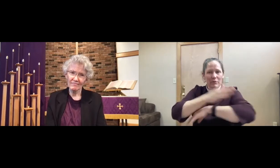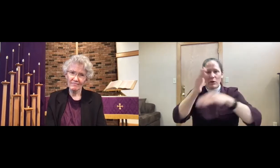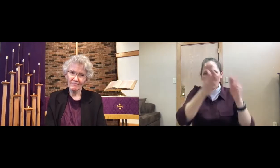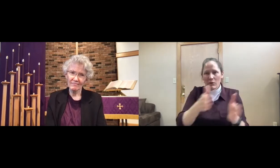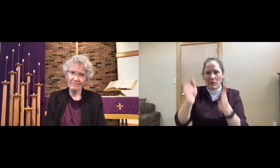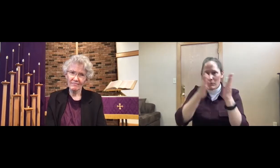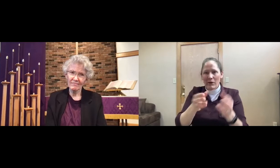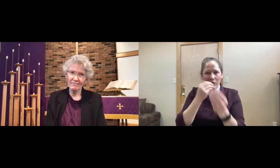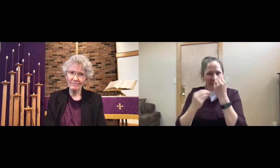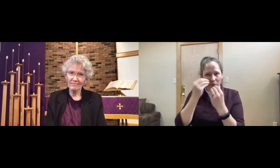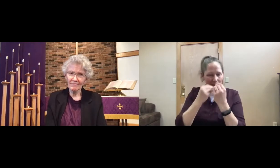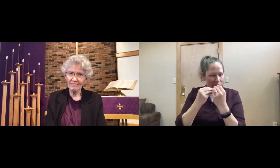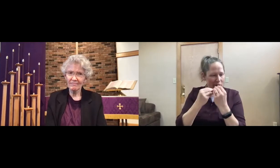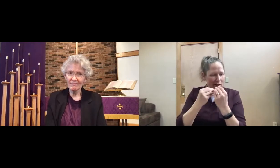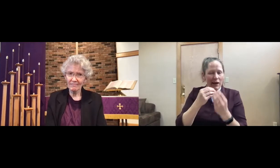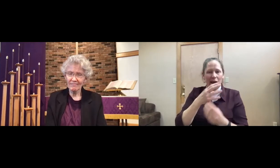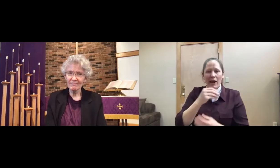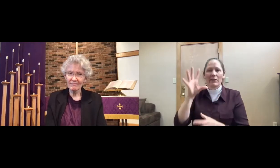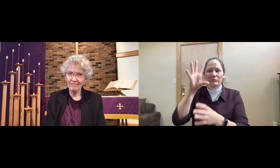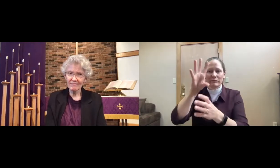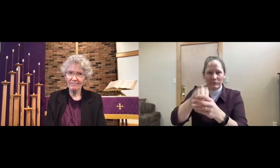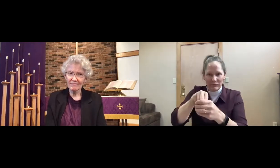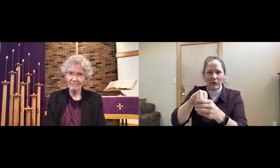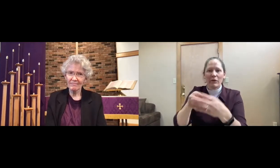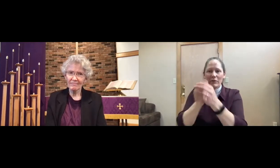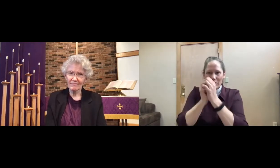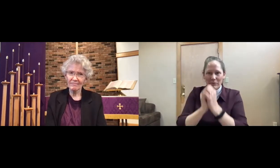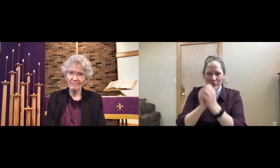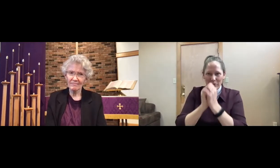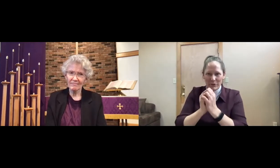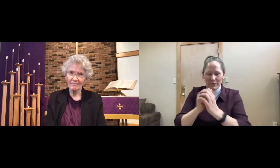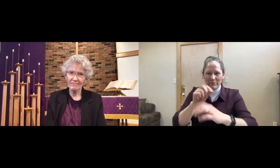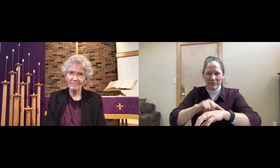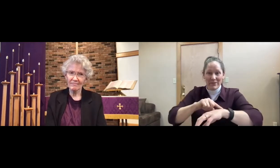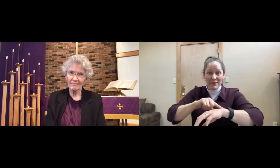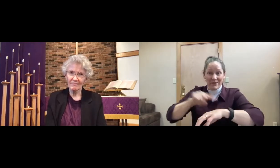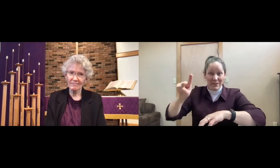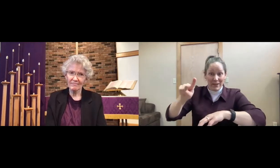prepare your supper and set your tables and join in worship.